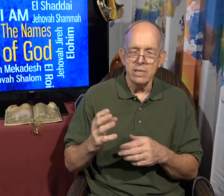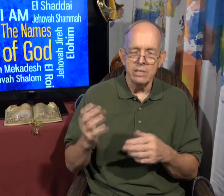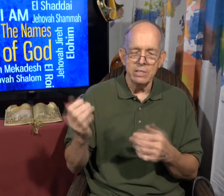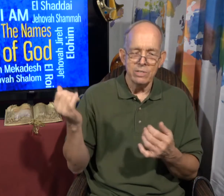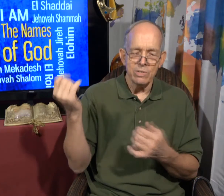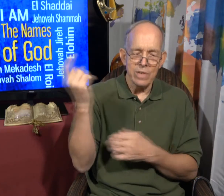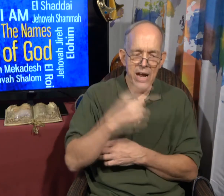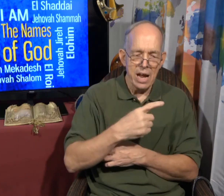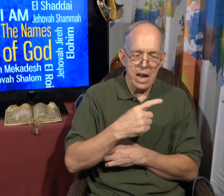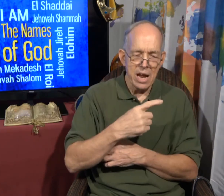away.